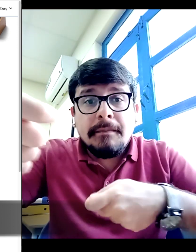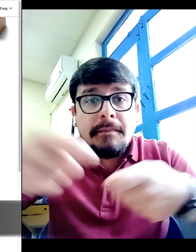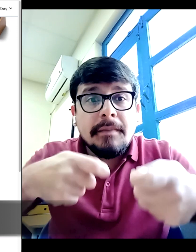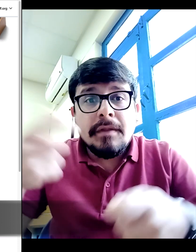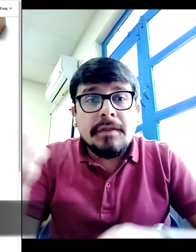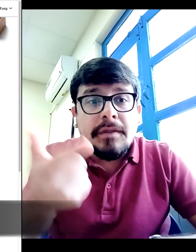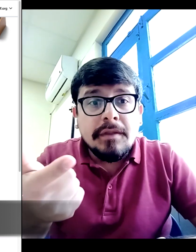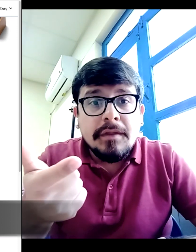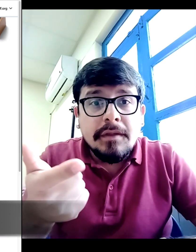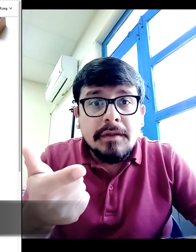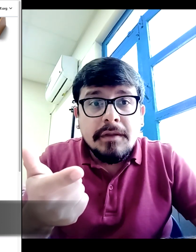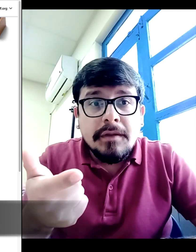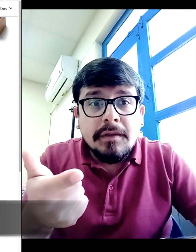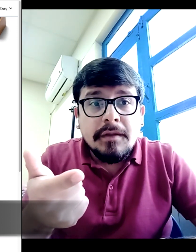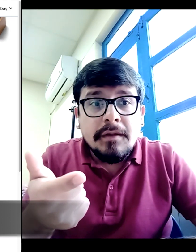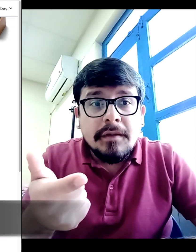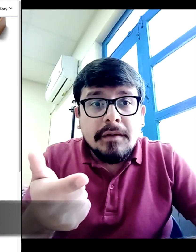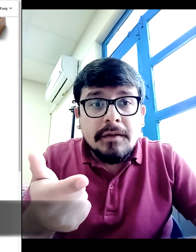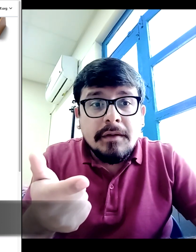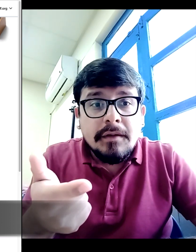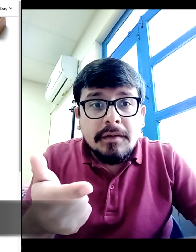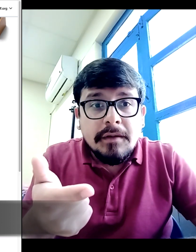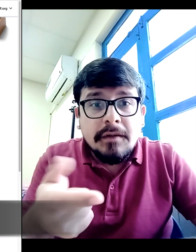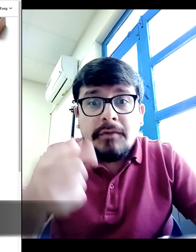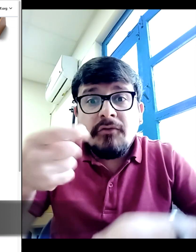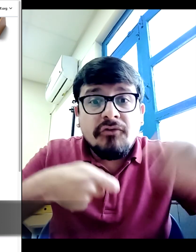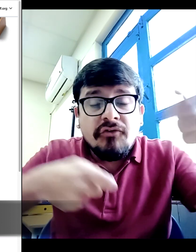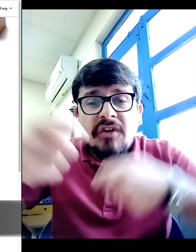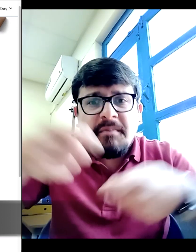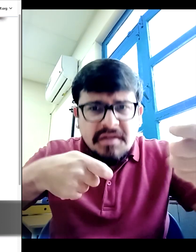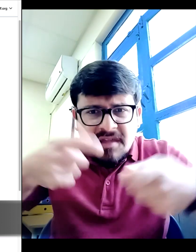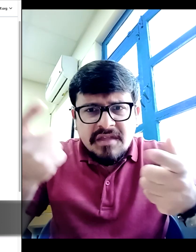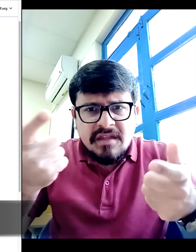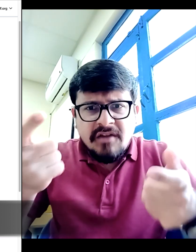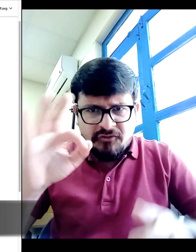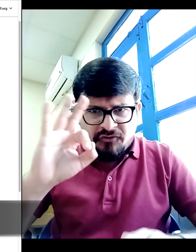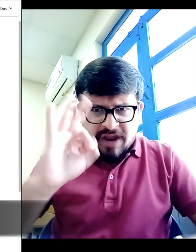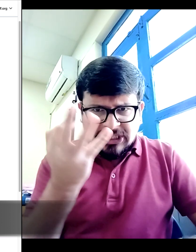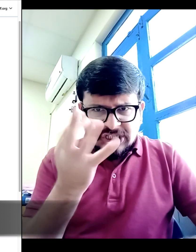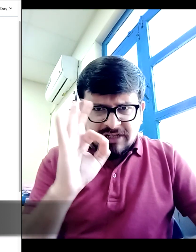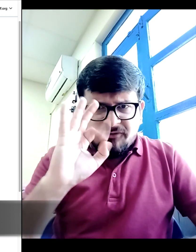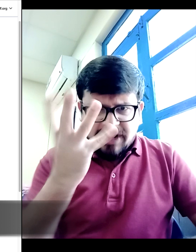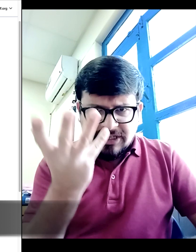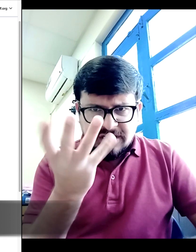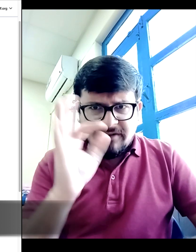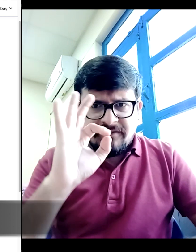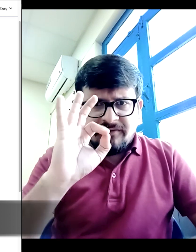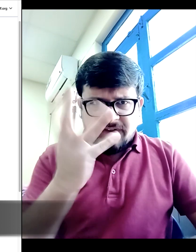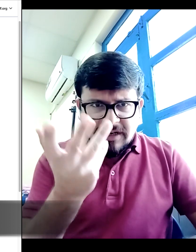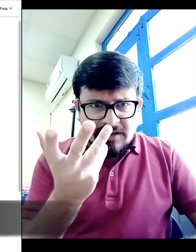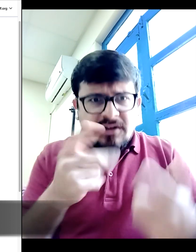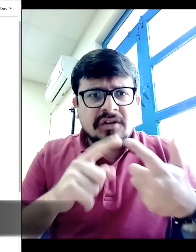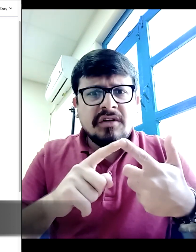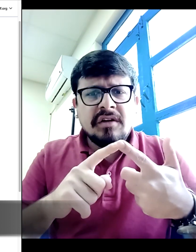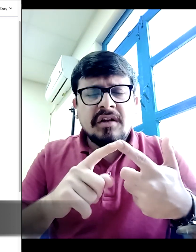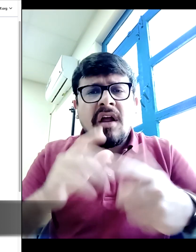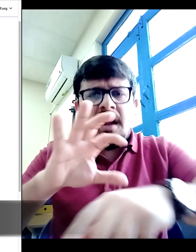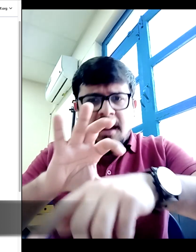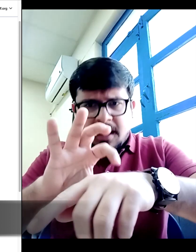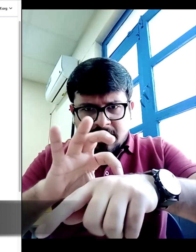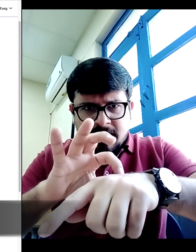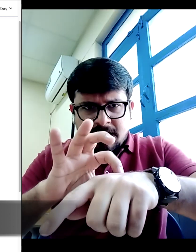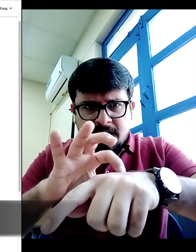fashion? Are you building a logo for a company which works with